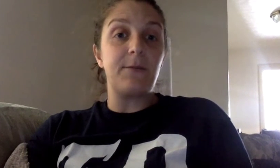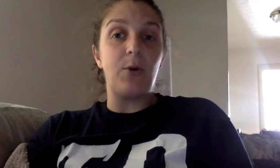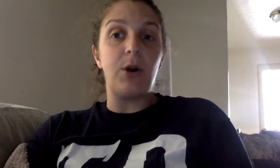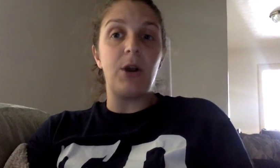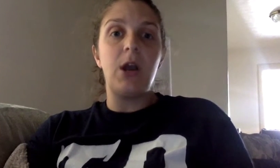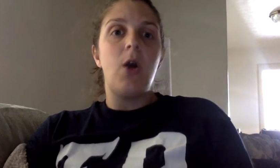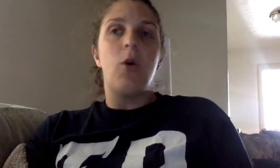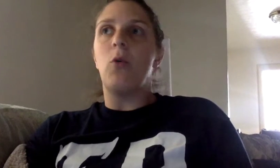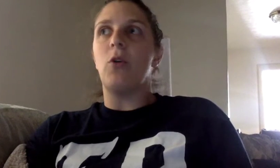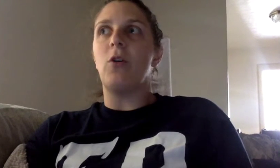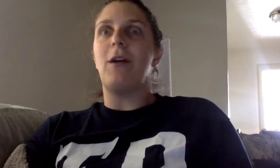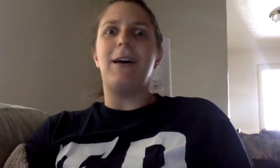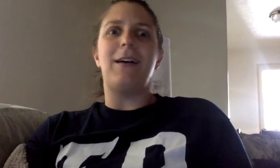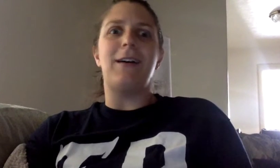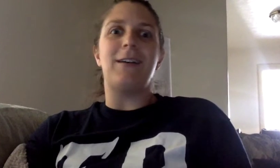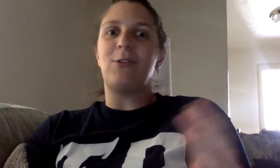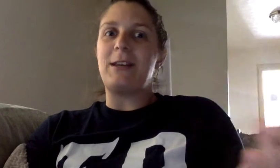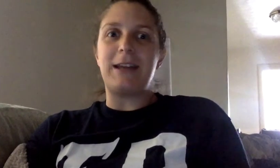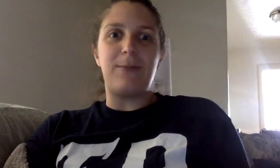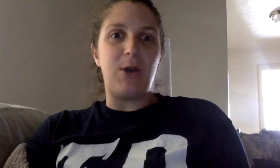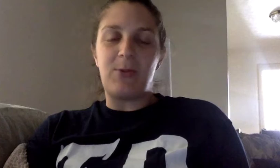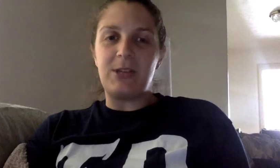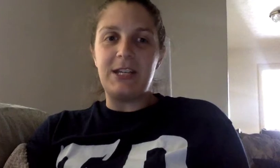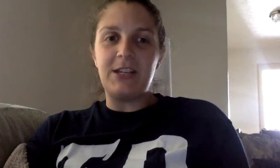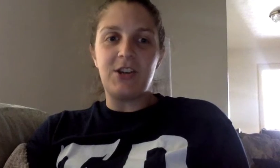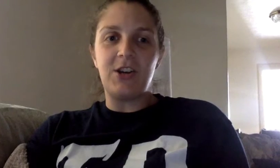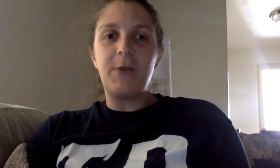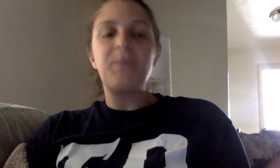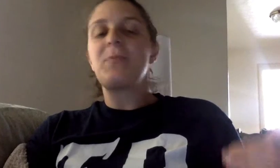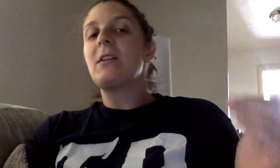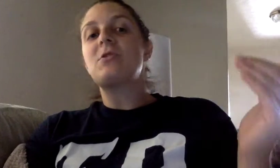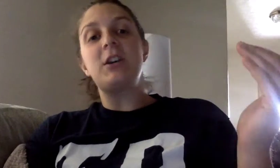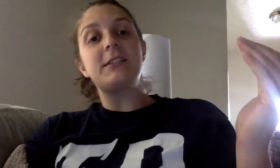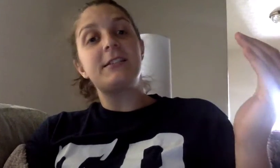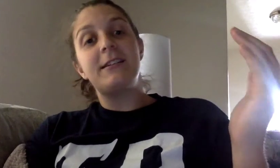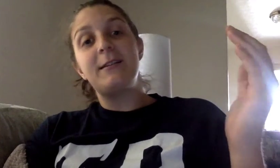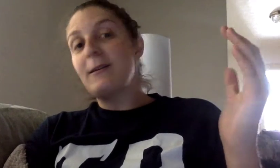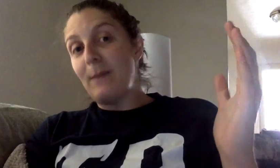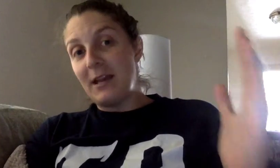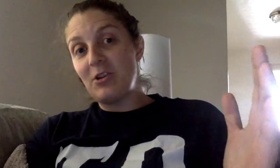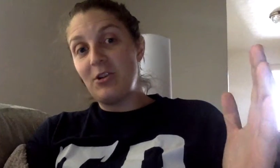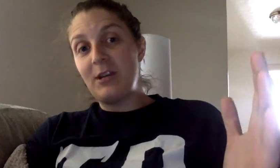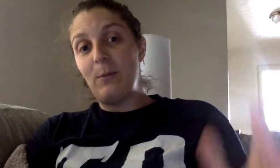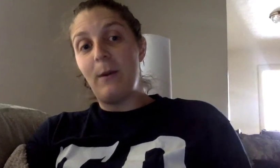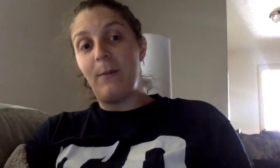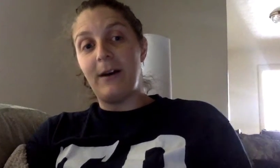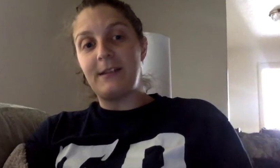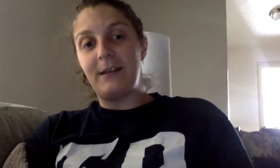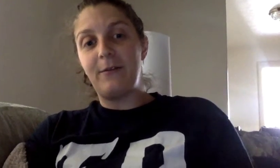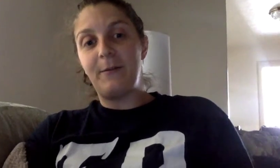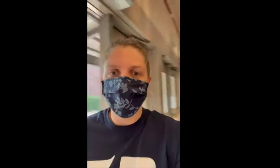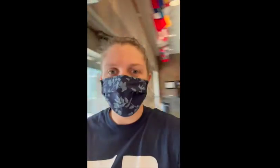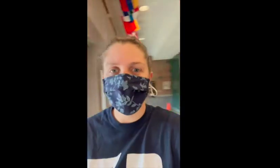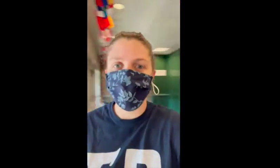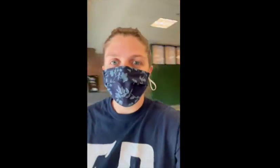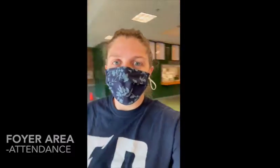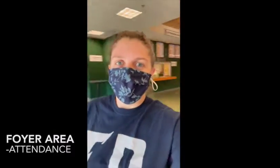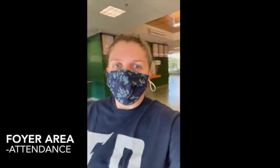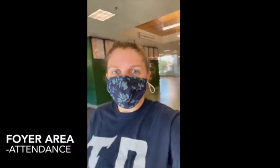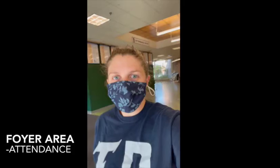for, or a great time you had with a teacher. Just make sure you're keeping it positive. you'll see